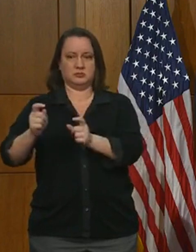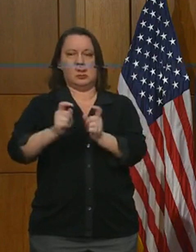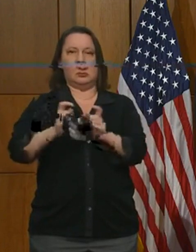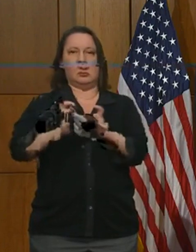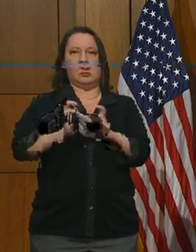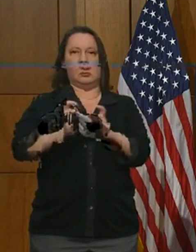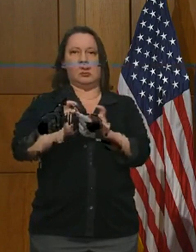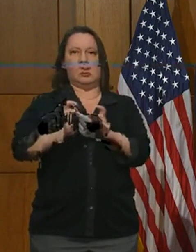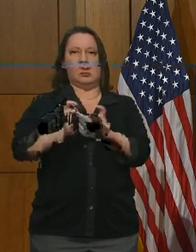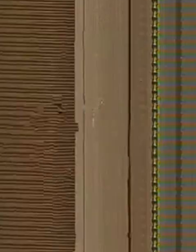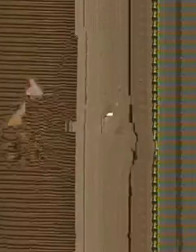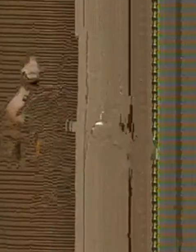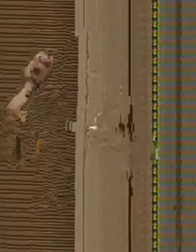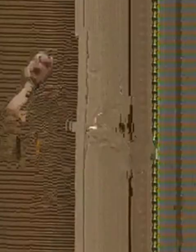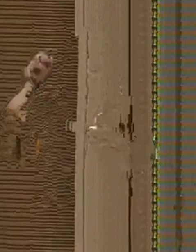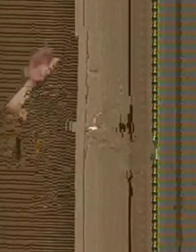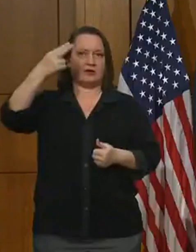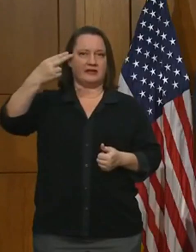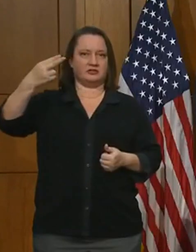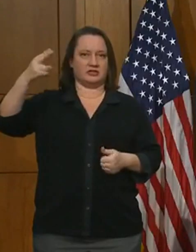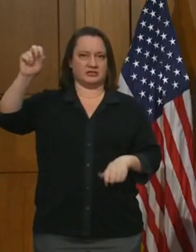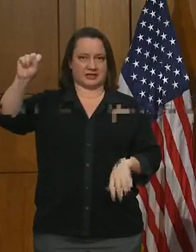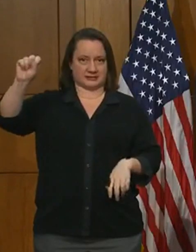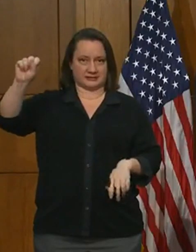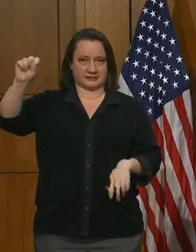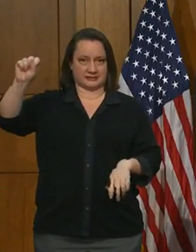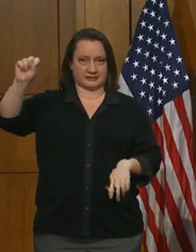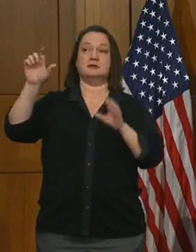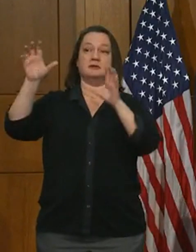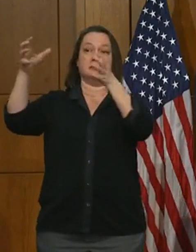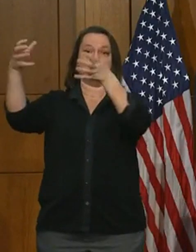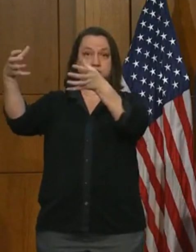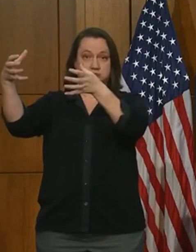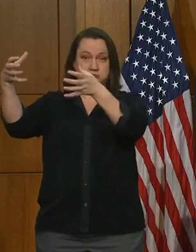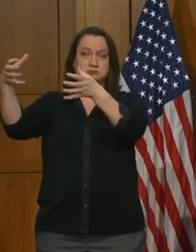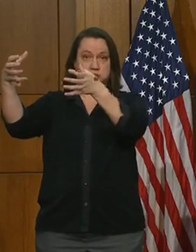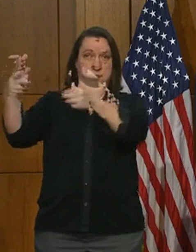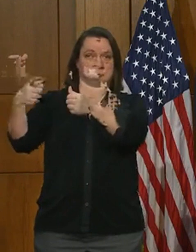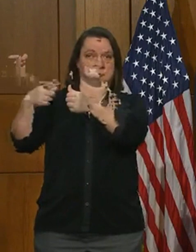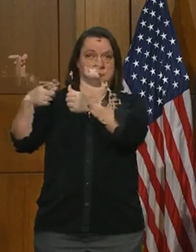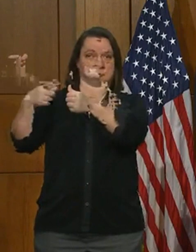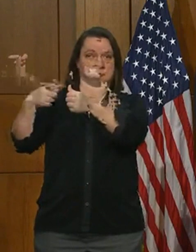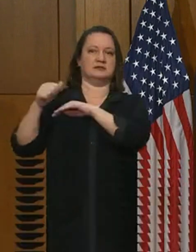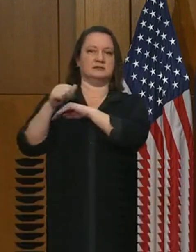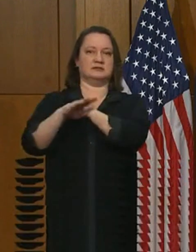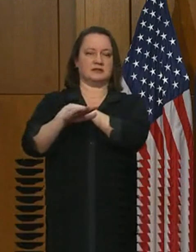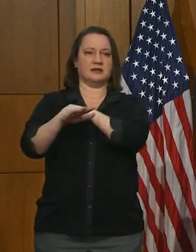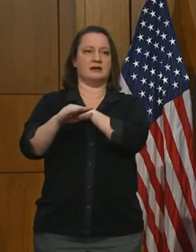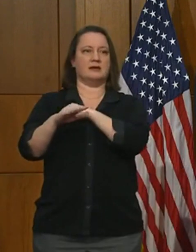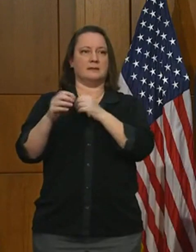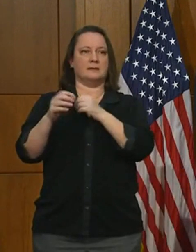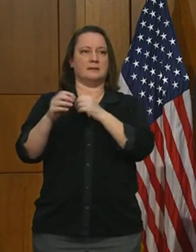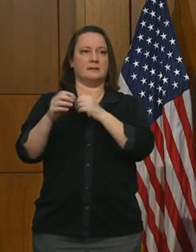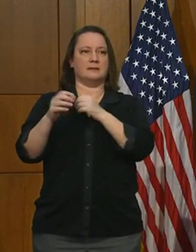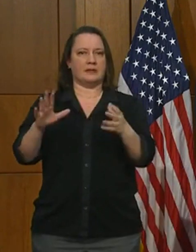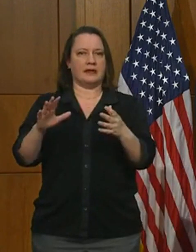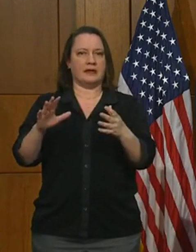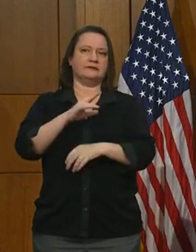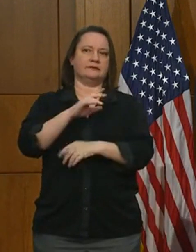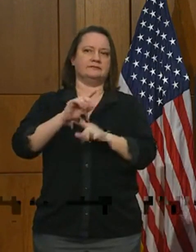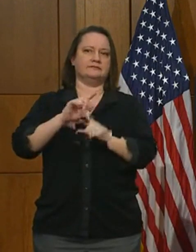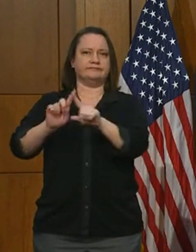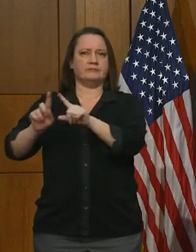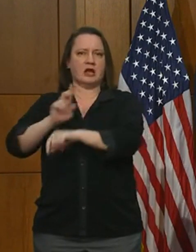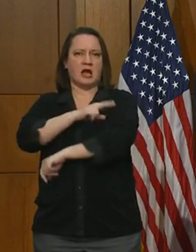HHS. And HHS initially sent out a tranche of these medications to hospitals